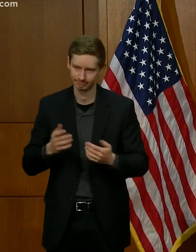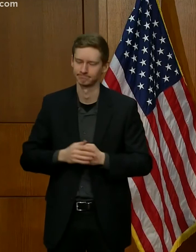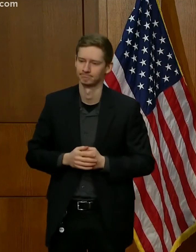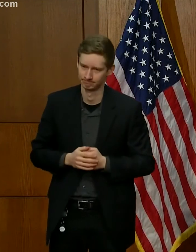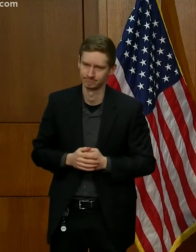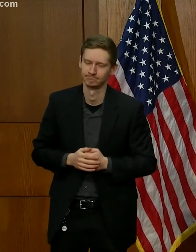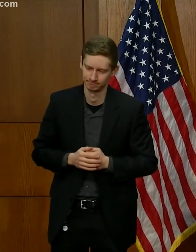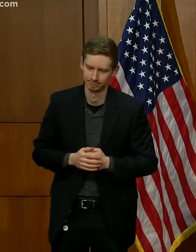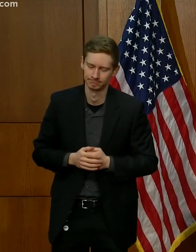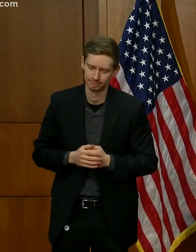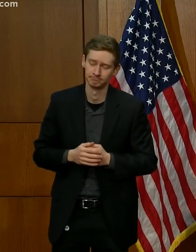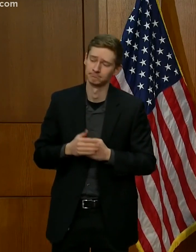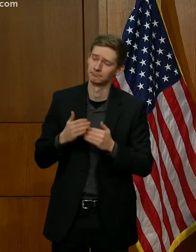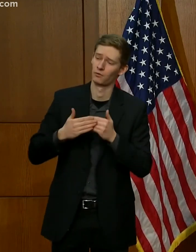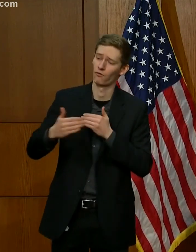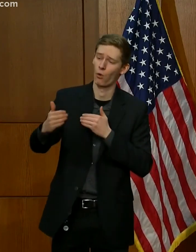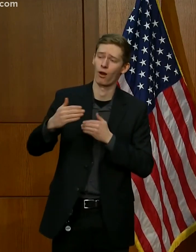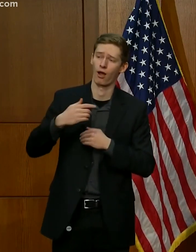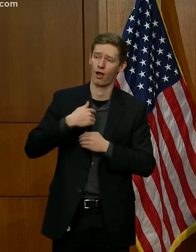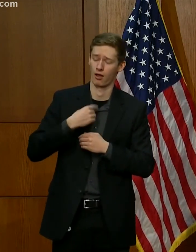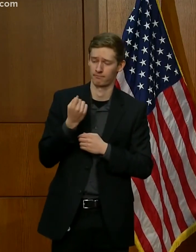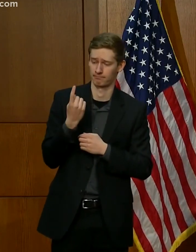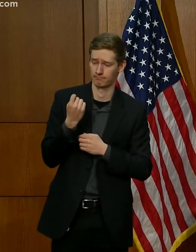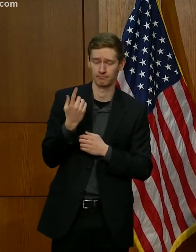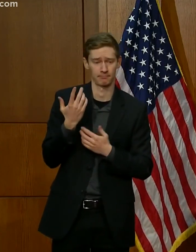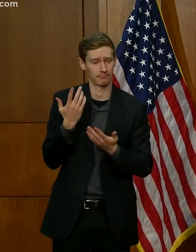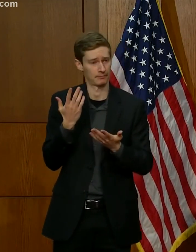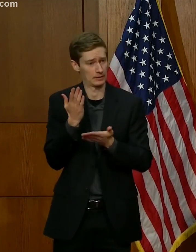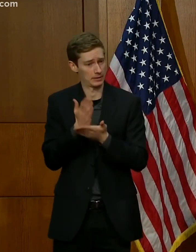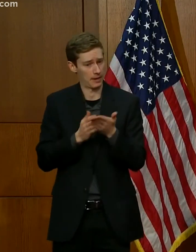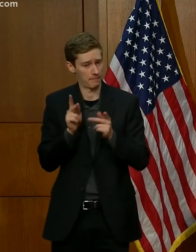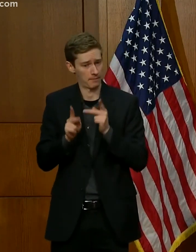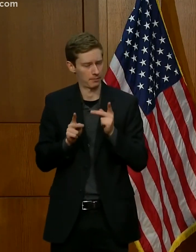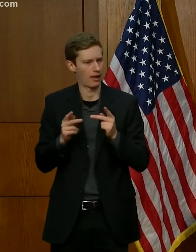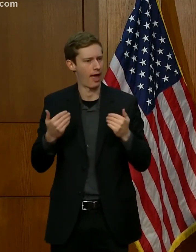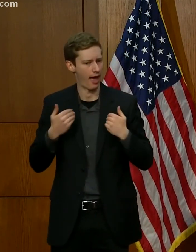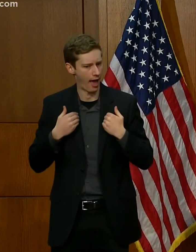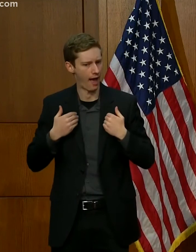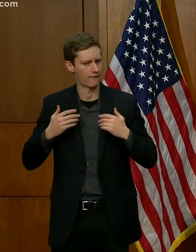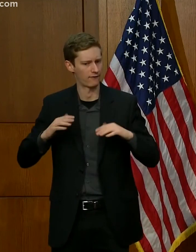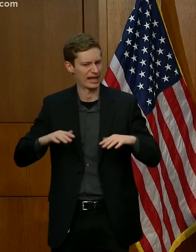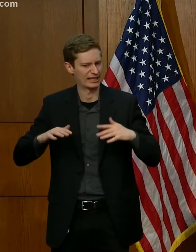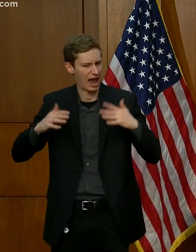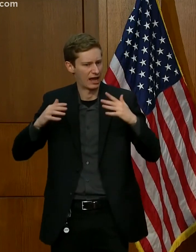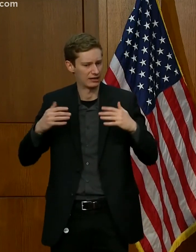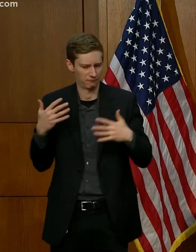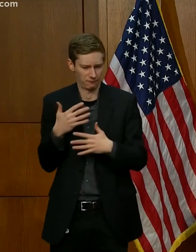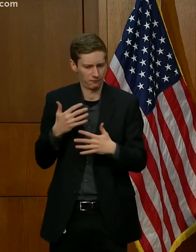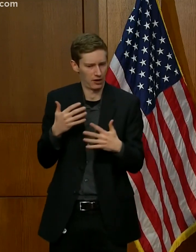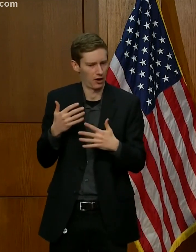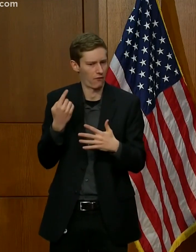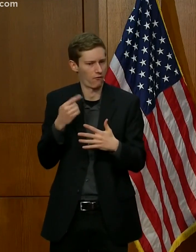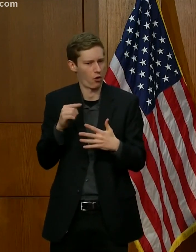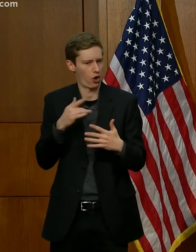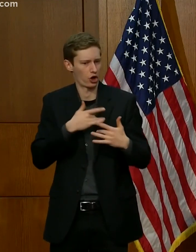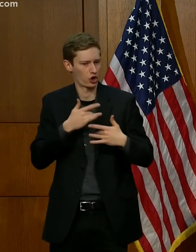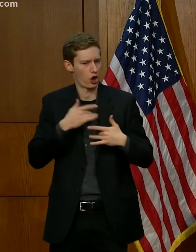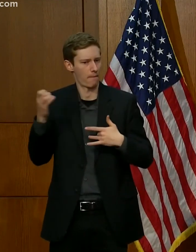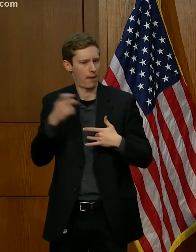mean, we understand that people have anxieties and legitimate reasons for being concerned.